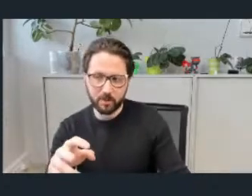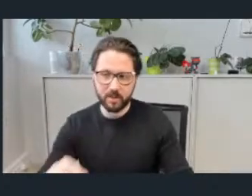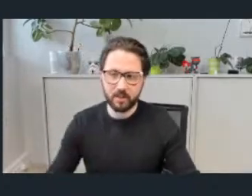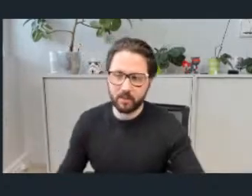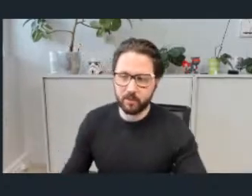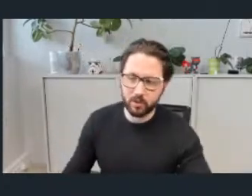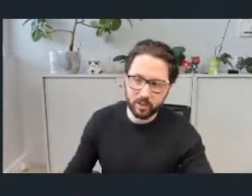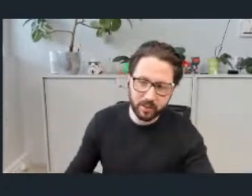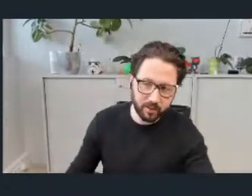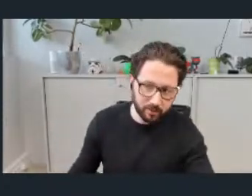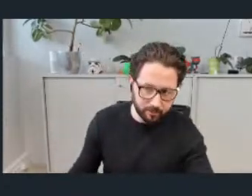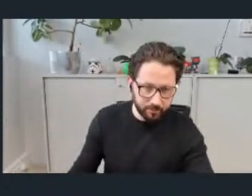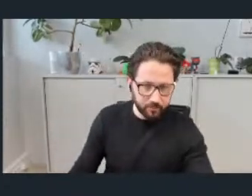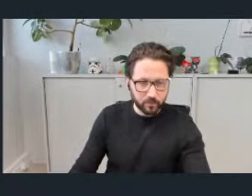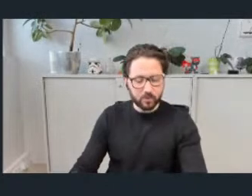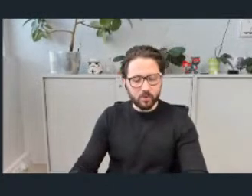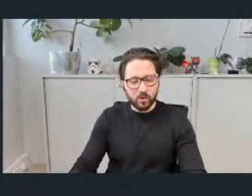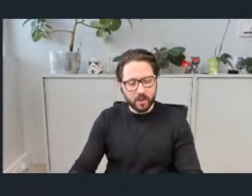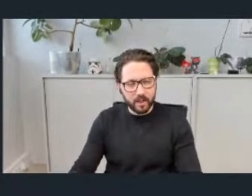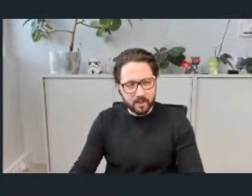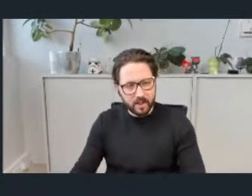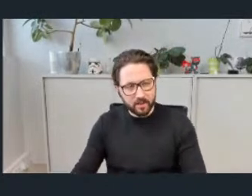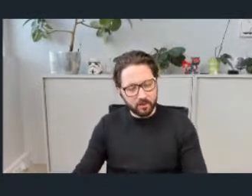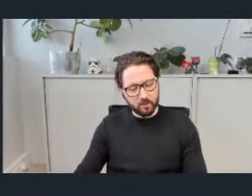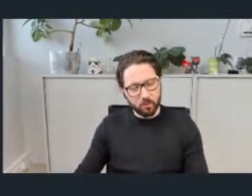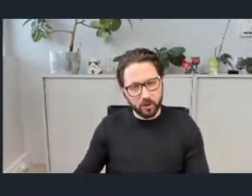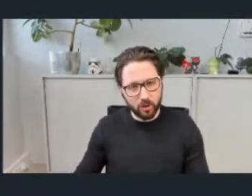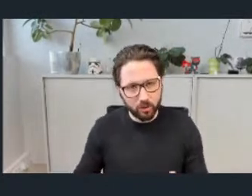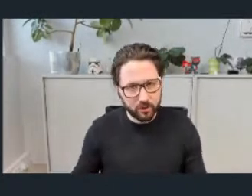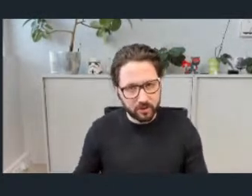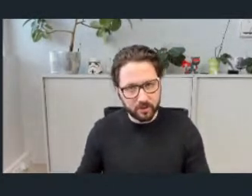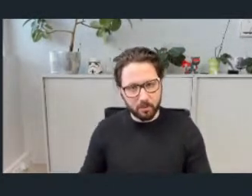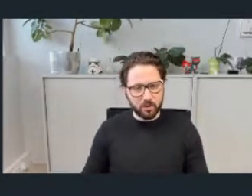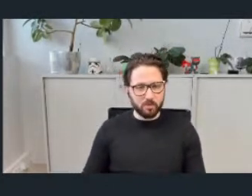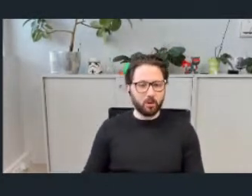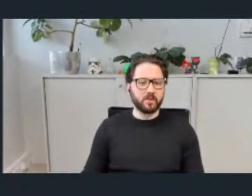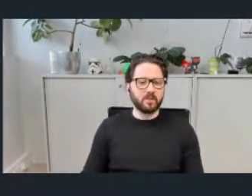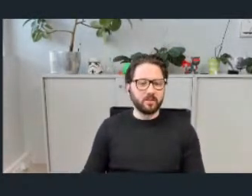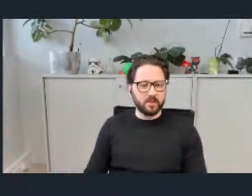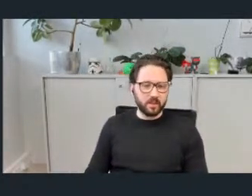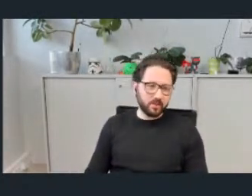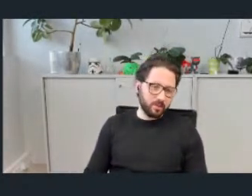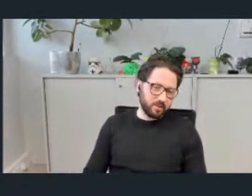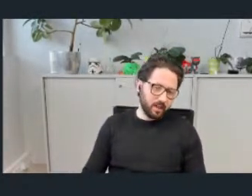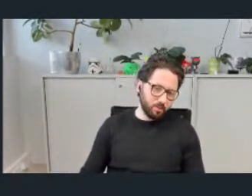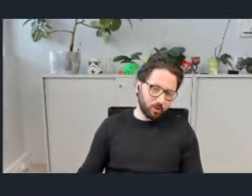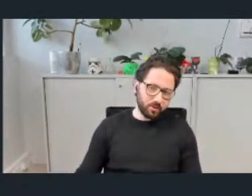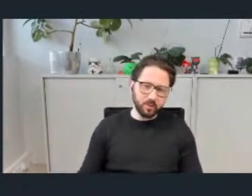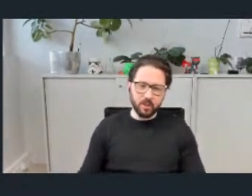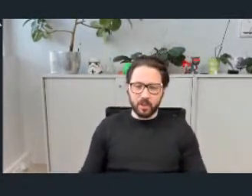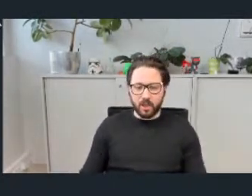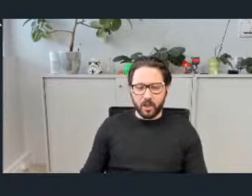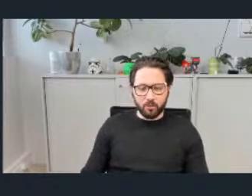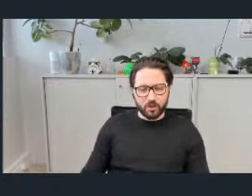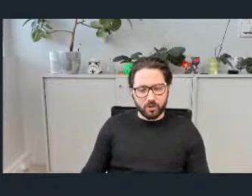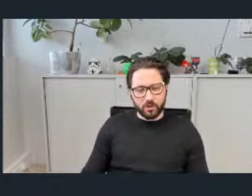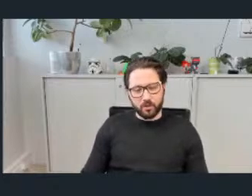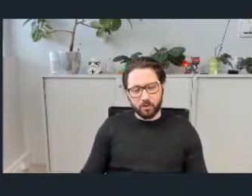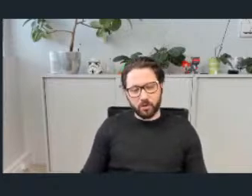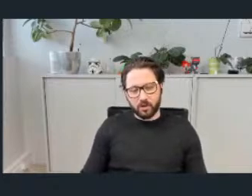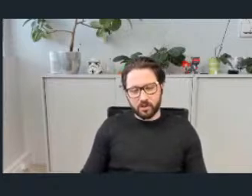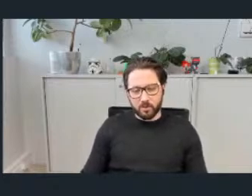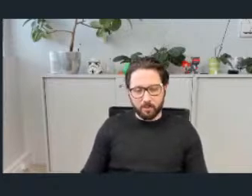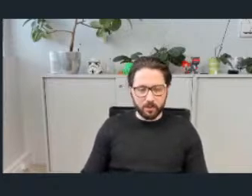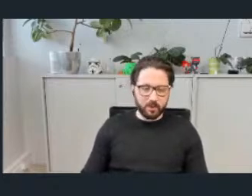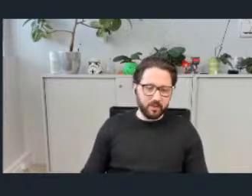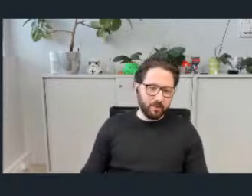30 frames per second. If you click on a data set, it will load the most important statistics on this dashboard. It will show